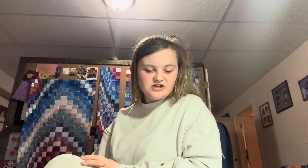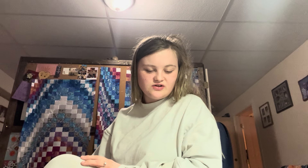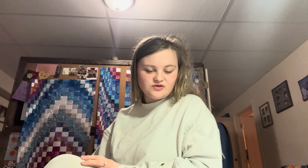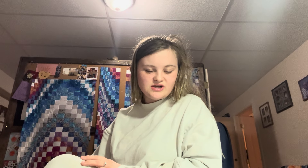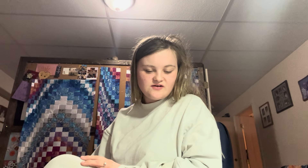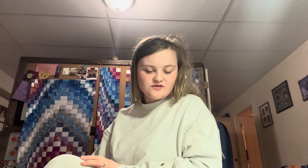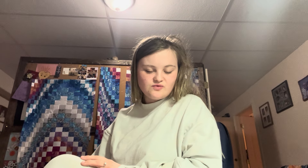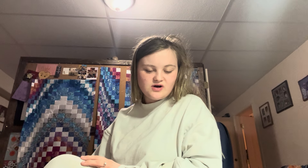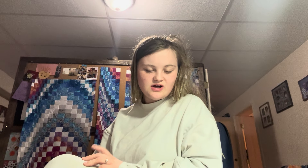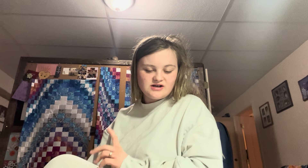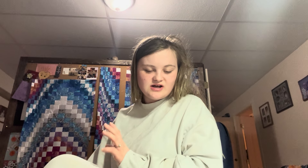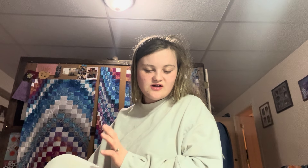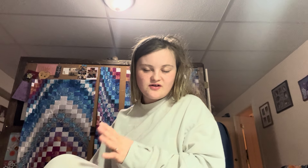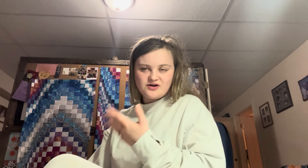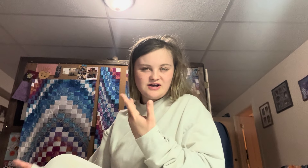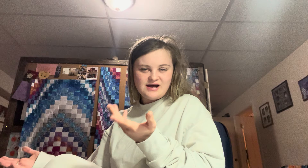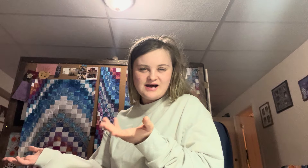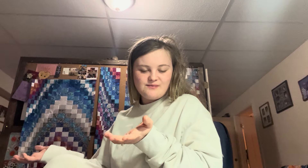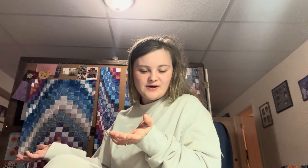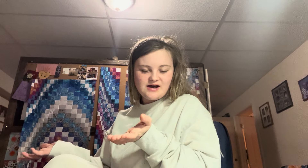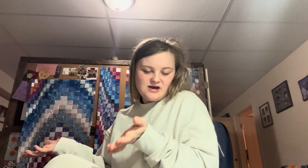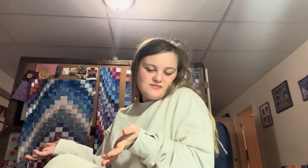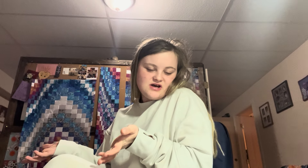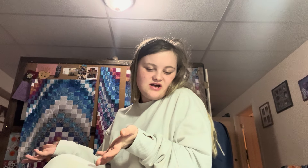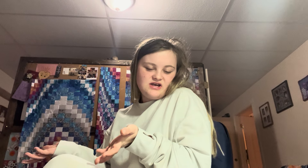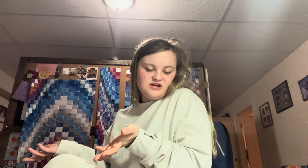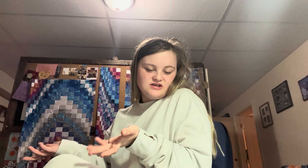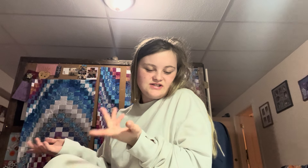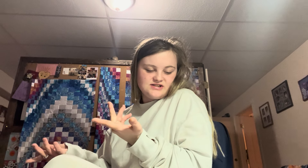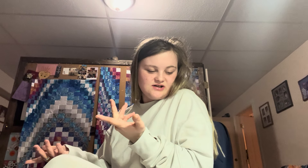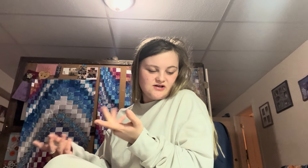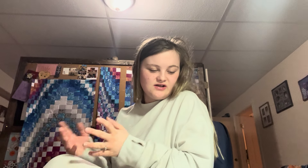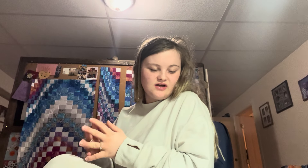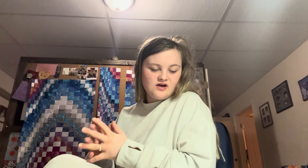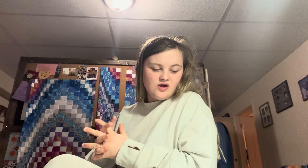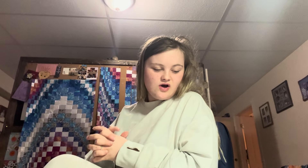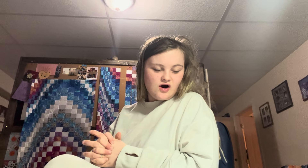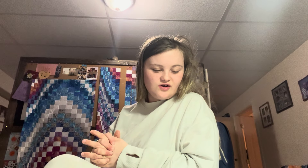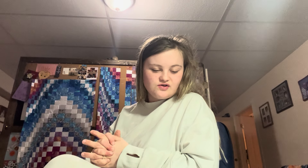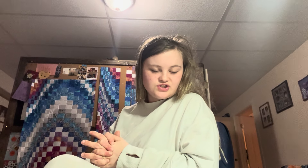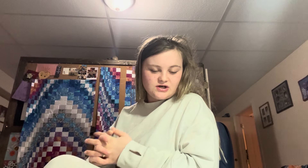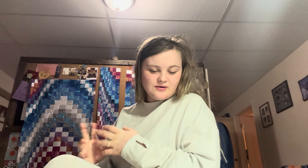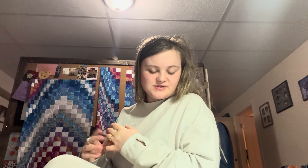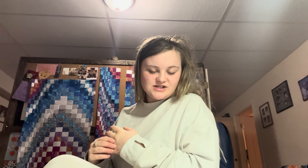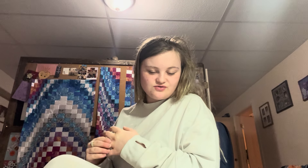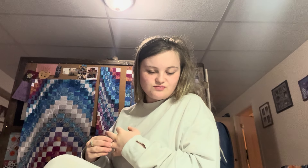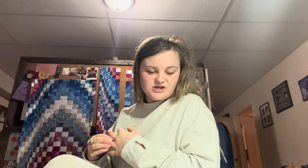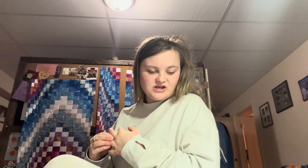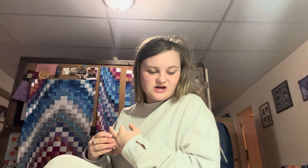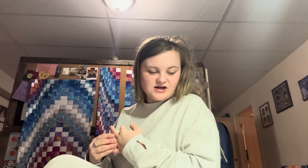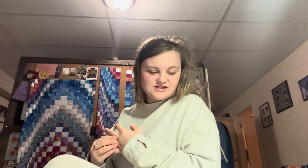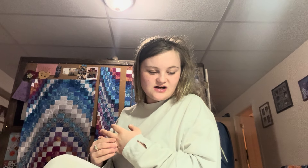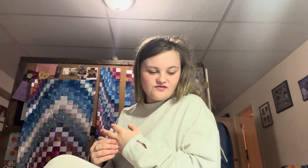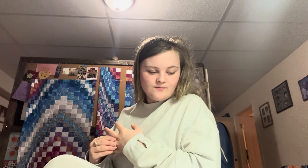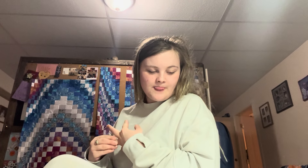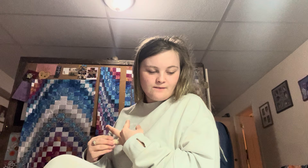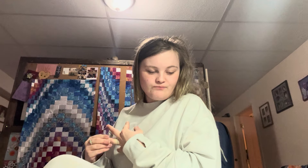you'll never want another guy by my side. Are you so obsessed with me 'cause of